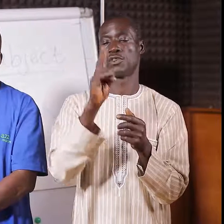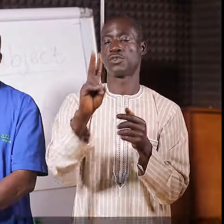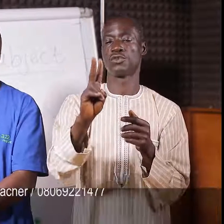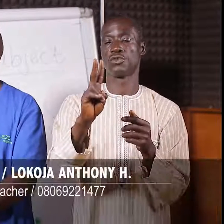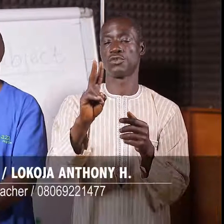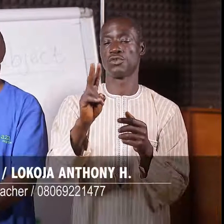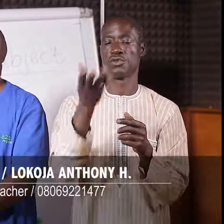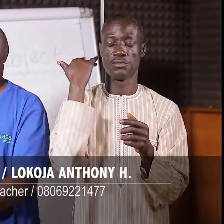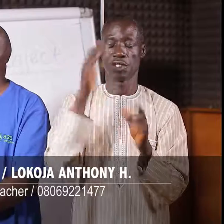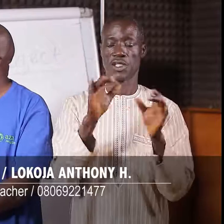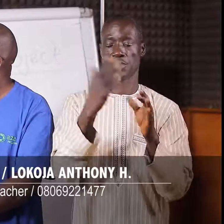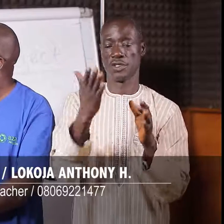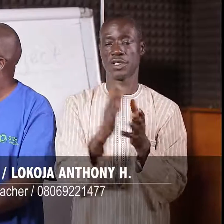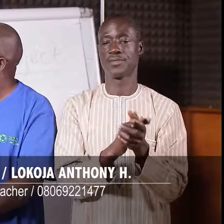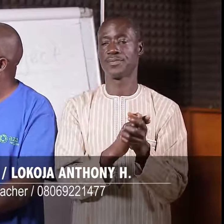past actions there too.